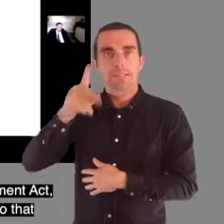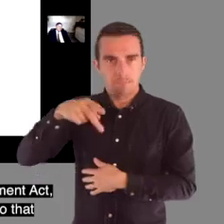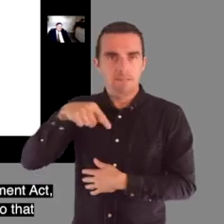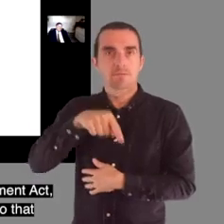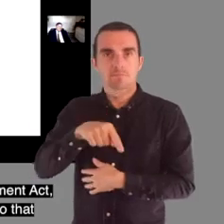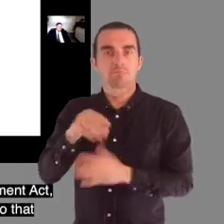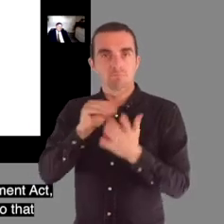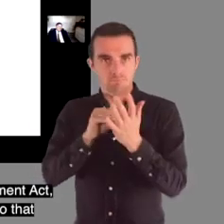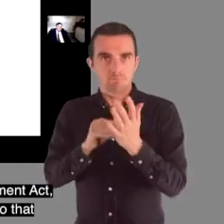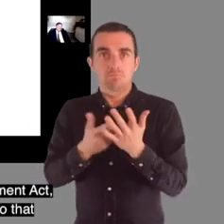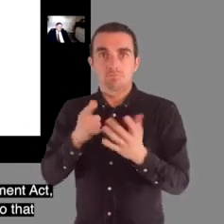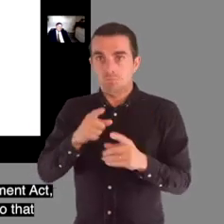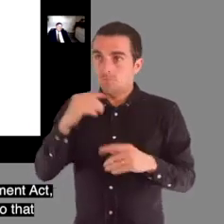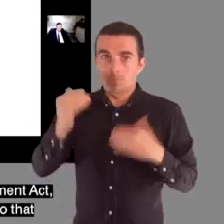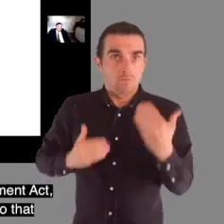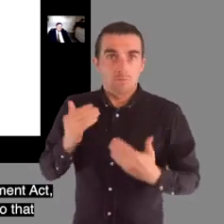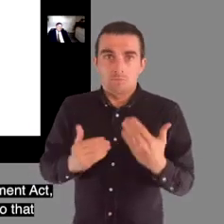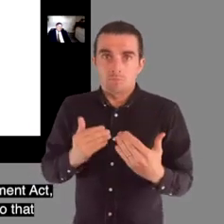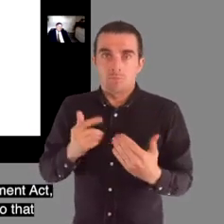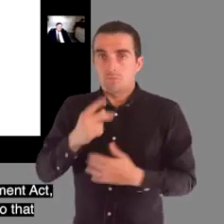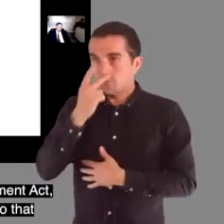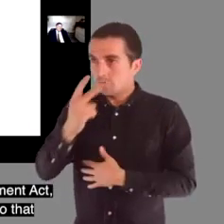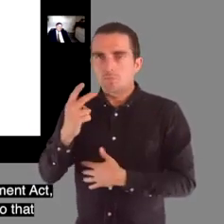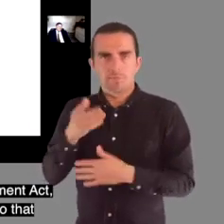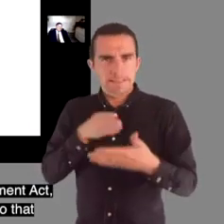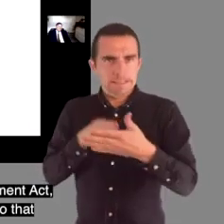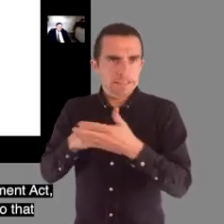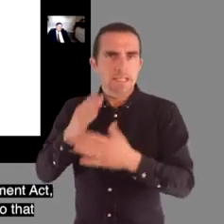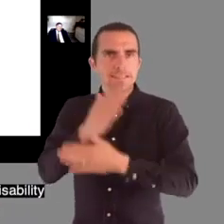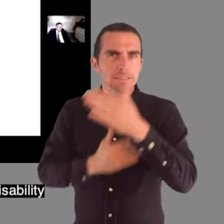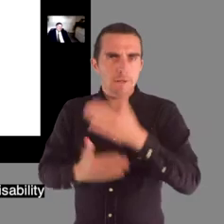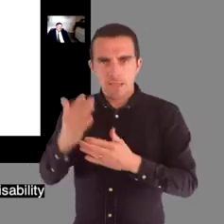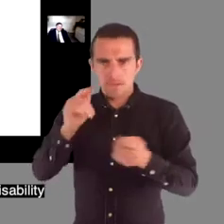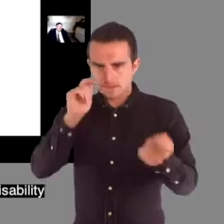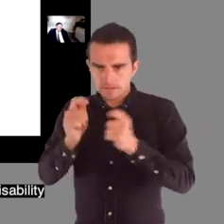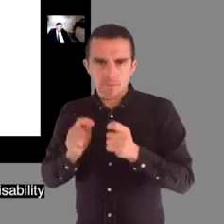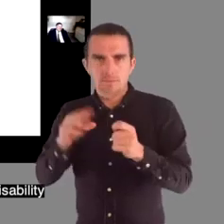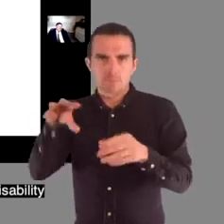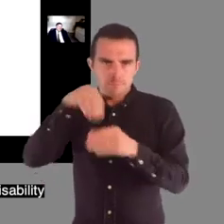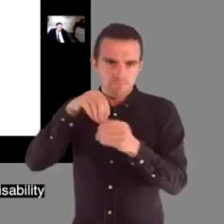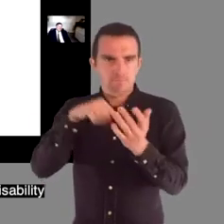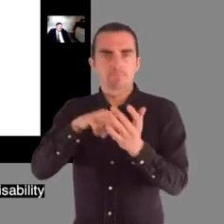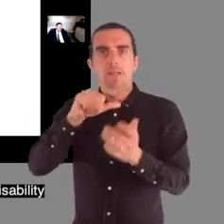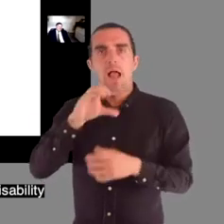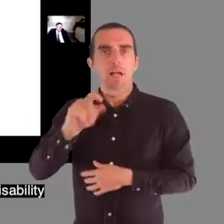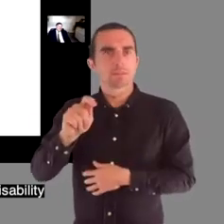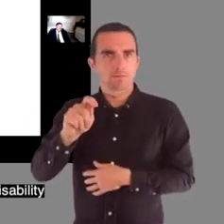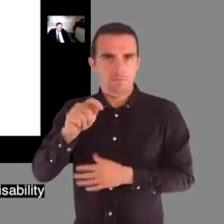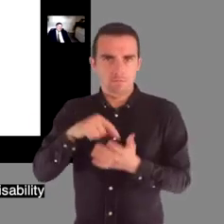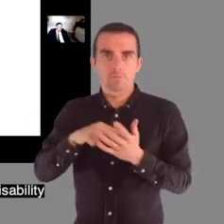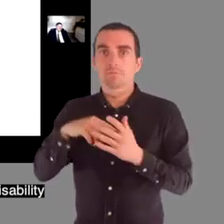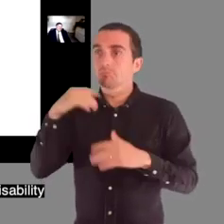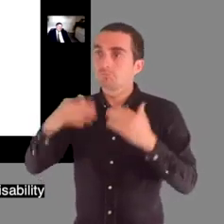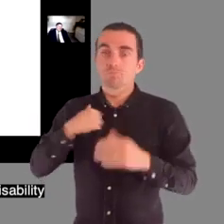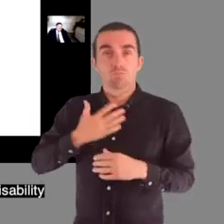and Development Act, the RDP Act. When you go into that act, you'll find that issues of disability